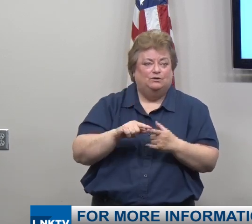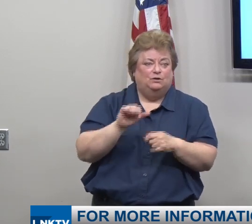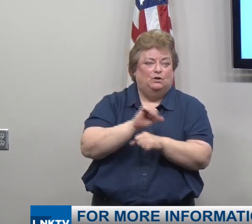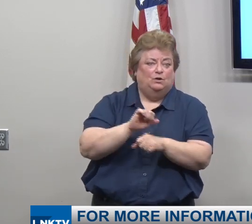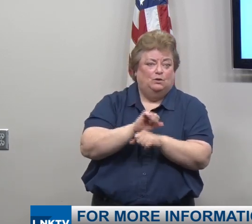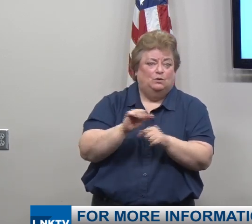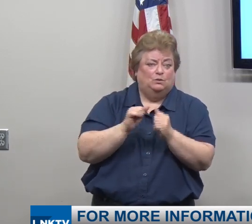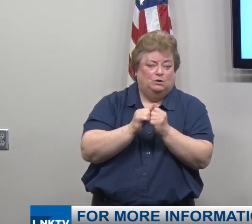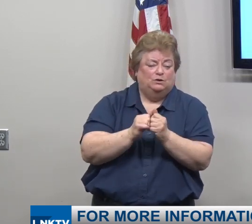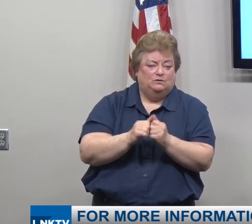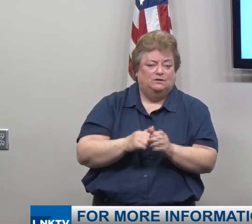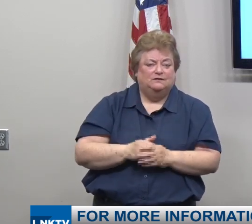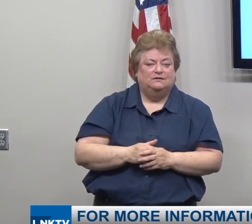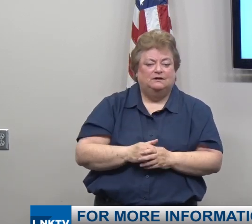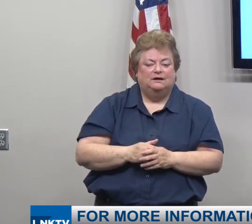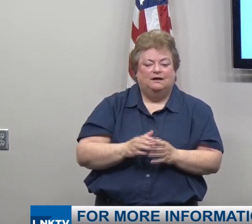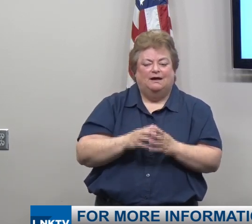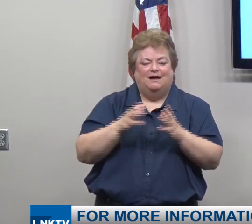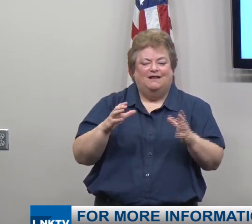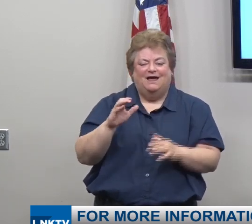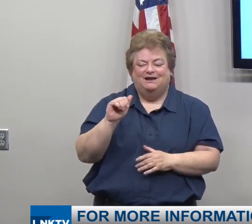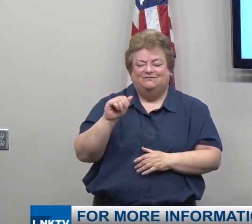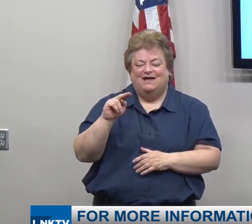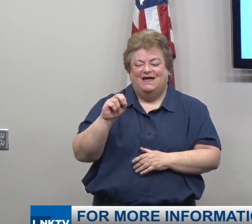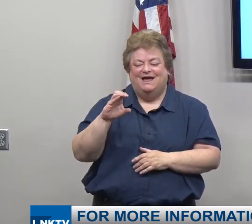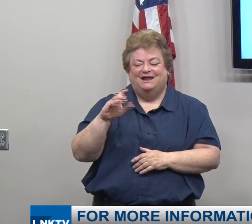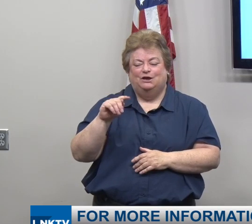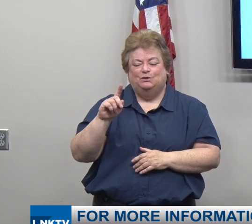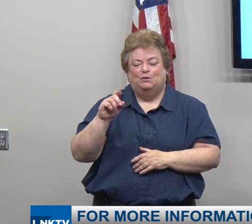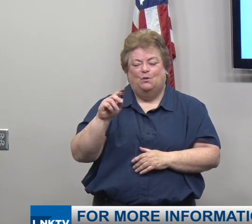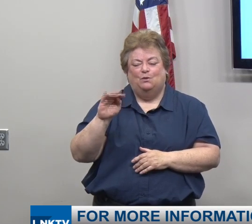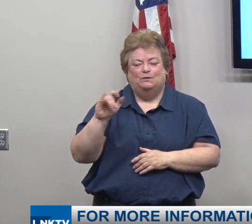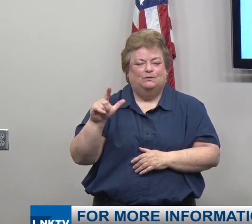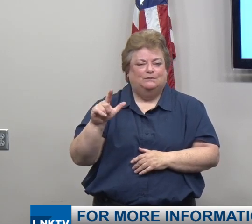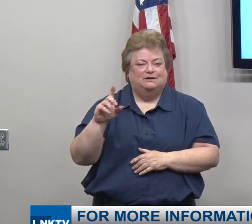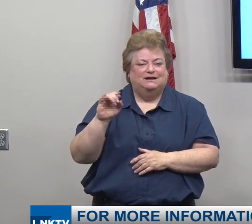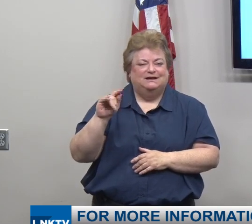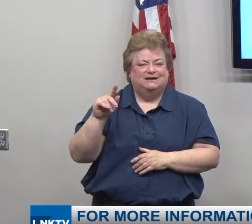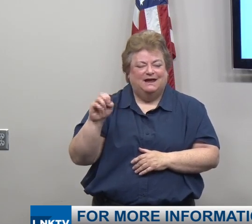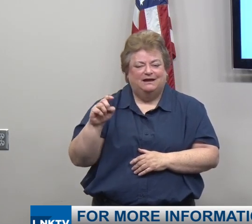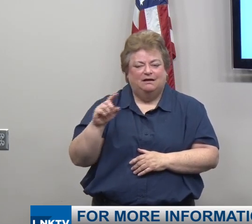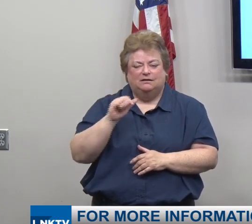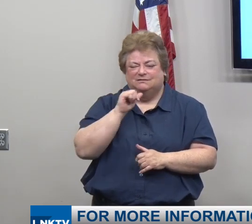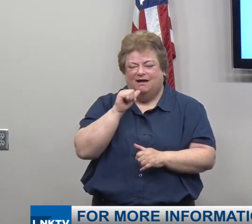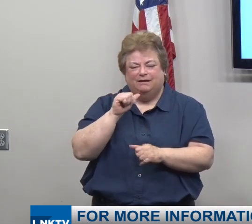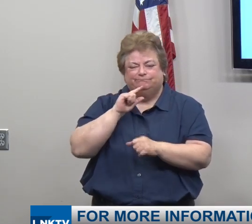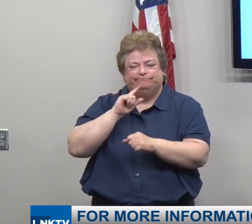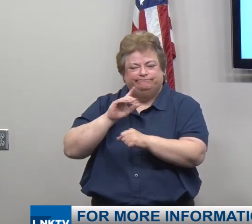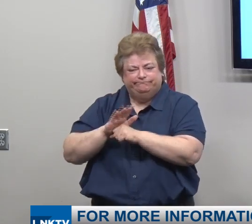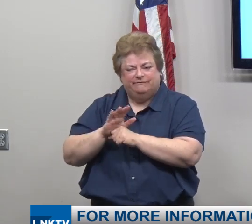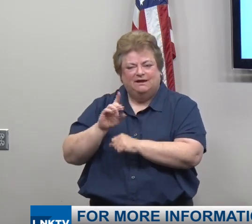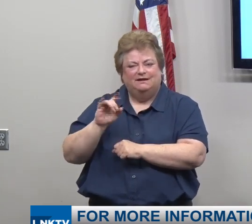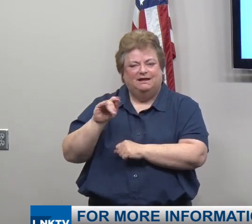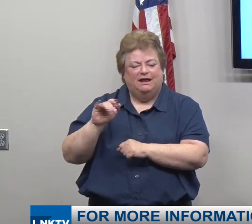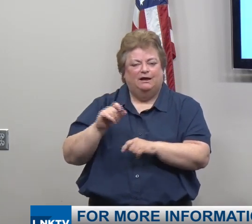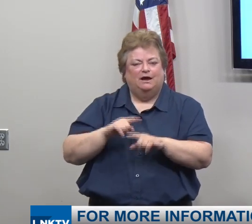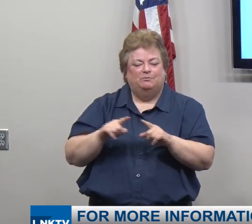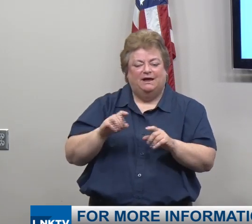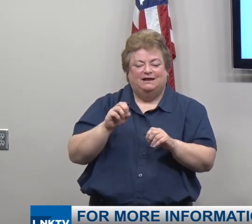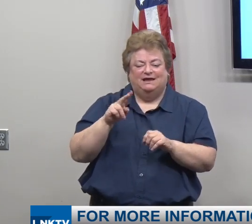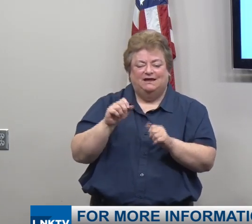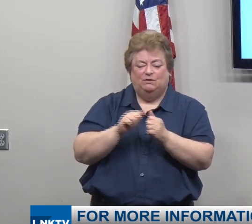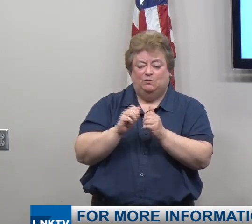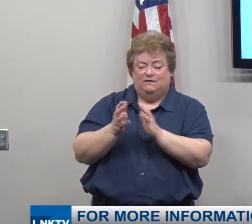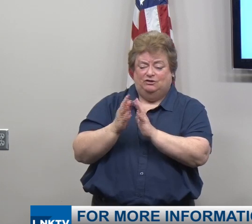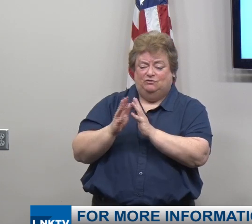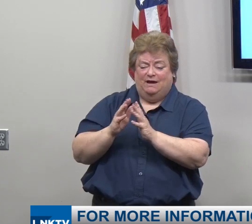with. It's a lot of anecdotal data that we hear. It's tough to get a grip on, you know, even with traffic counts being